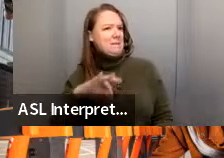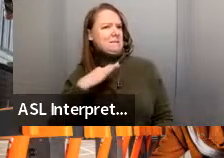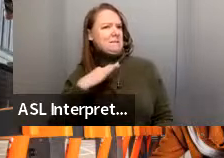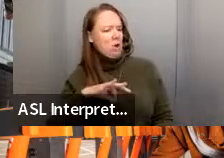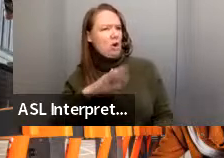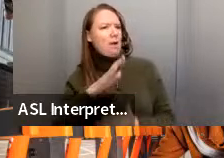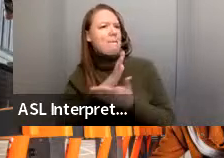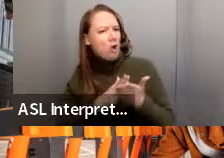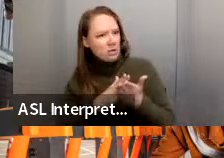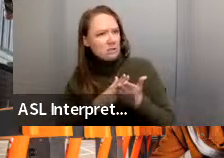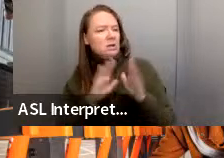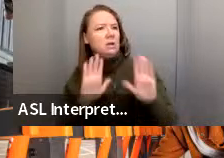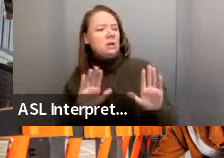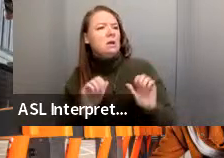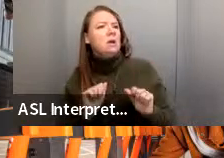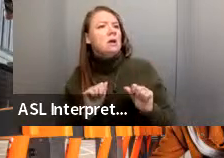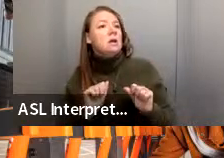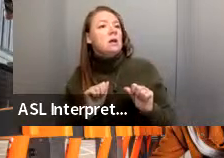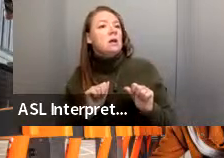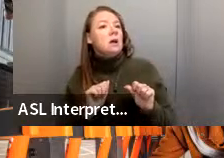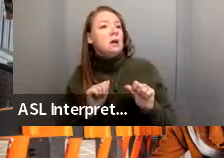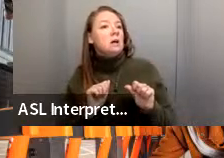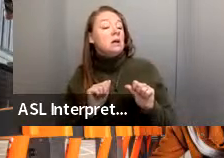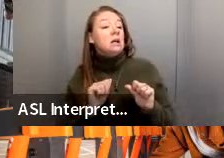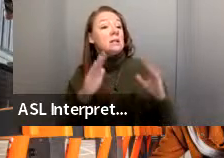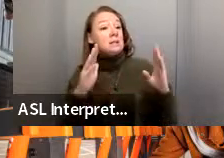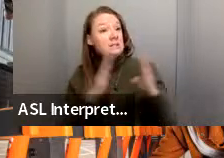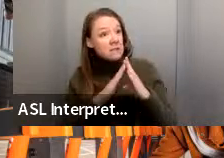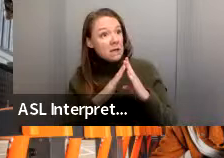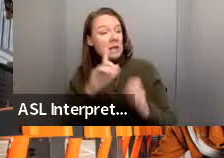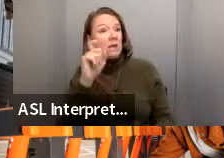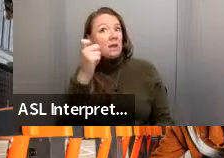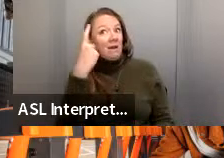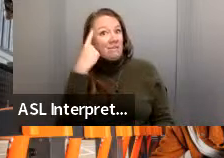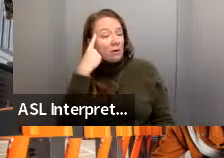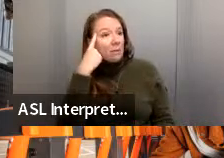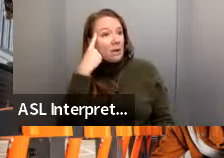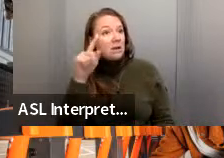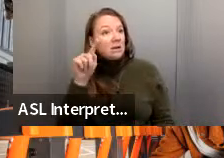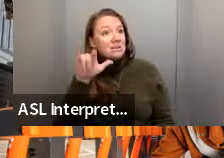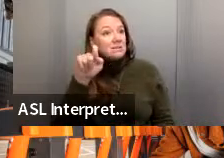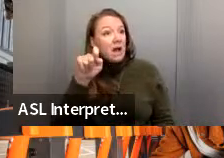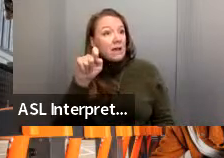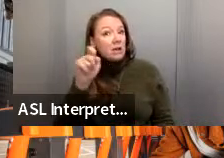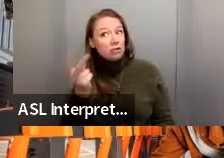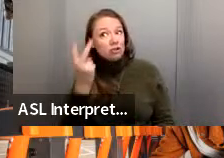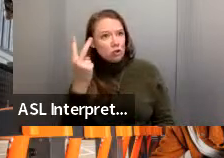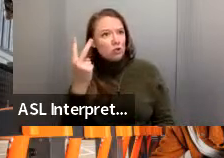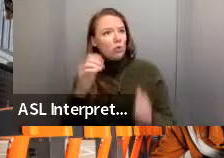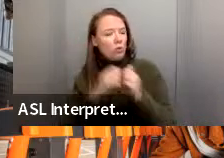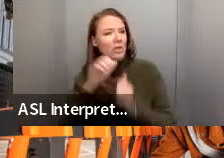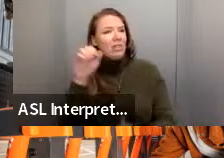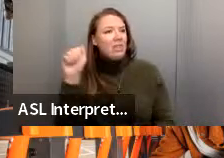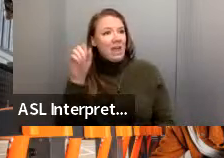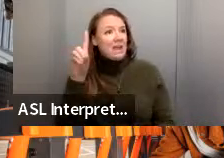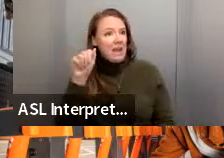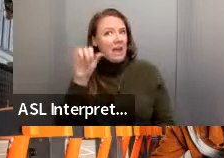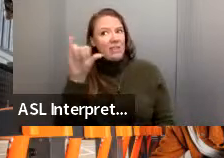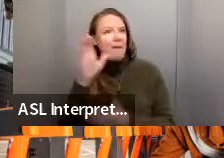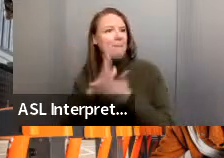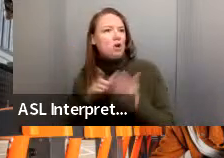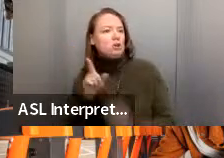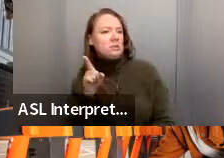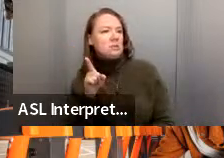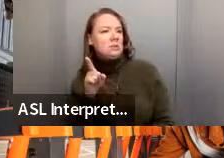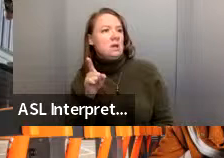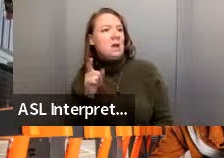In other words, the city government, the Title II under the ADA element.